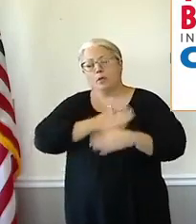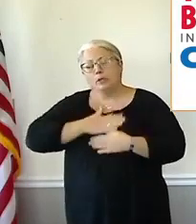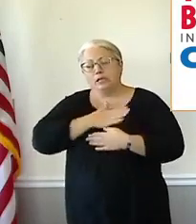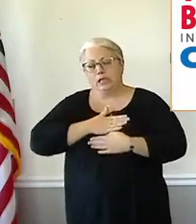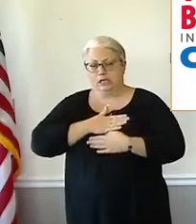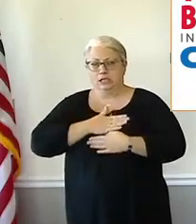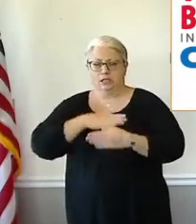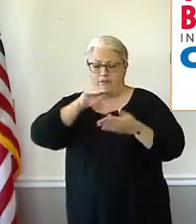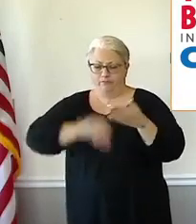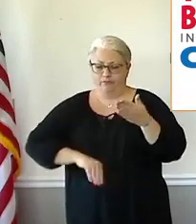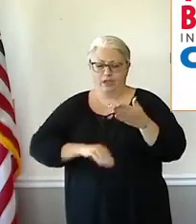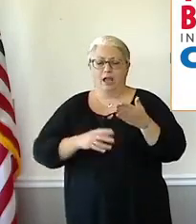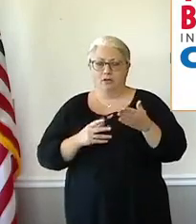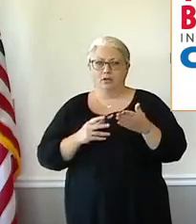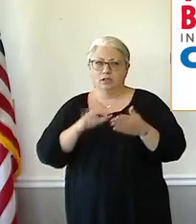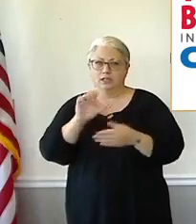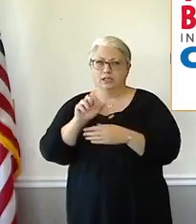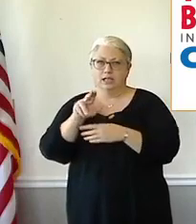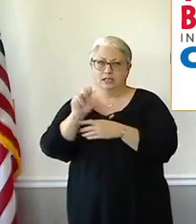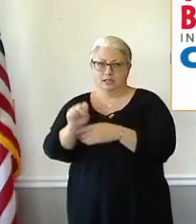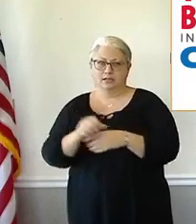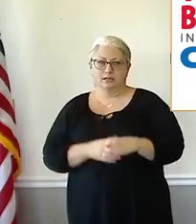the census at